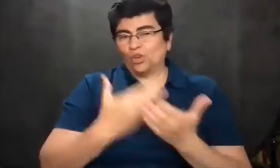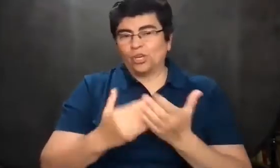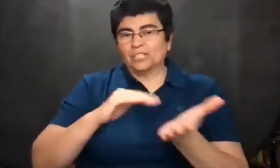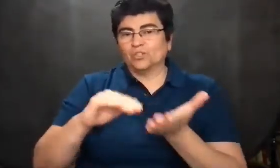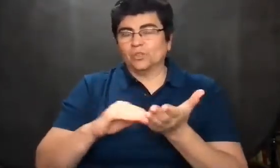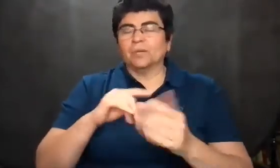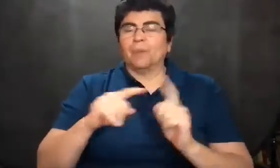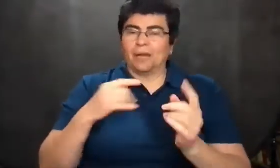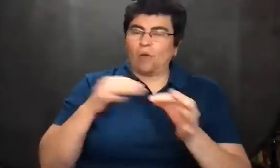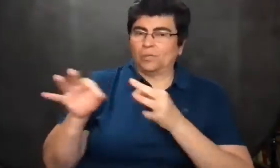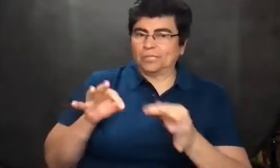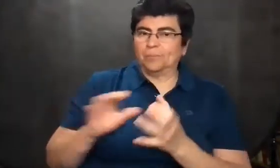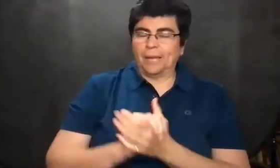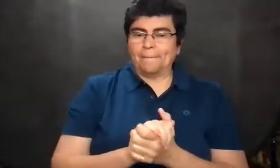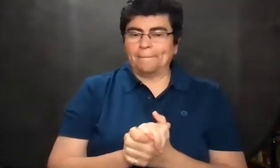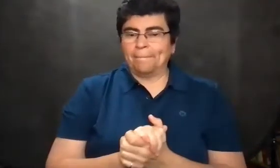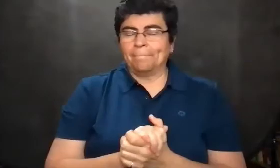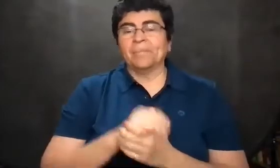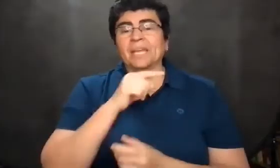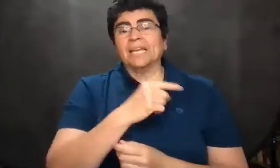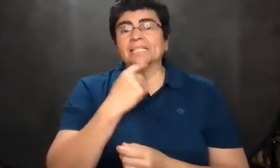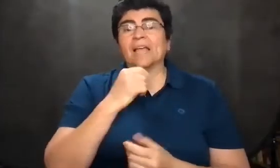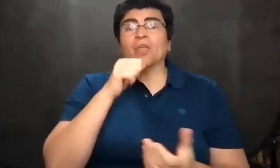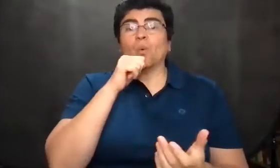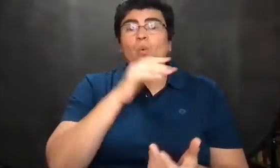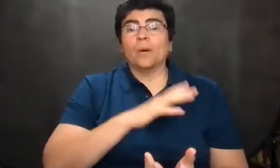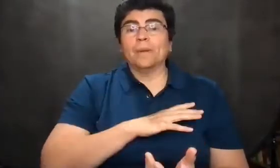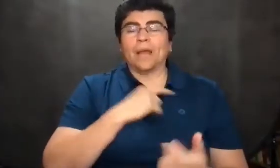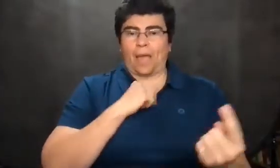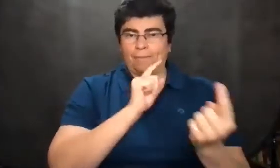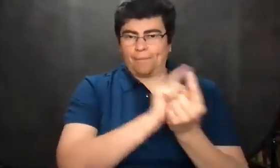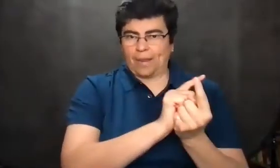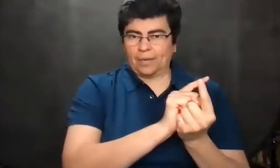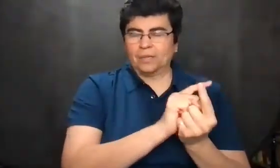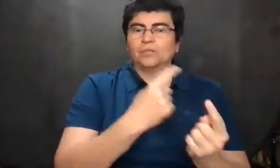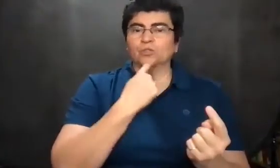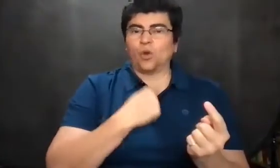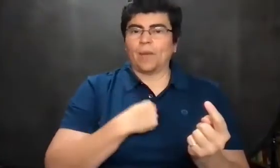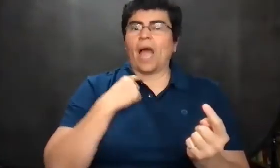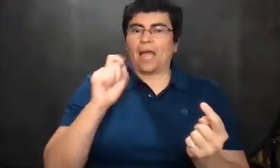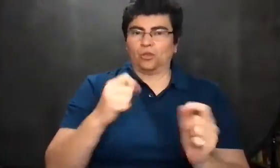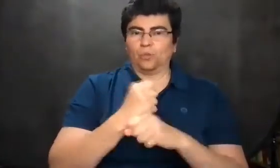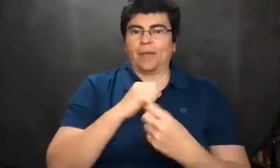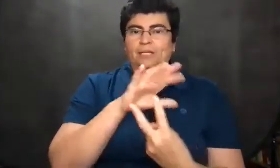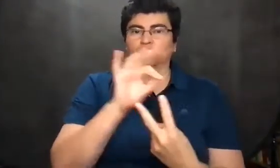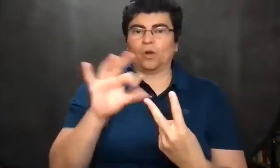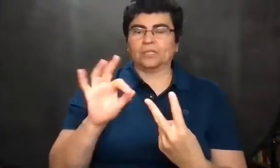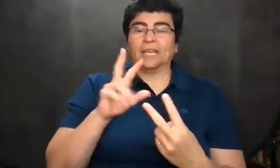is." He said, "The woman that I met told me that I had to make a choice. It was either her or those